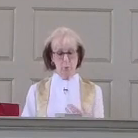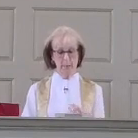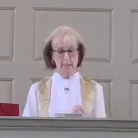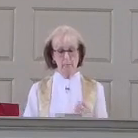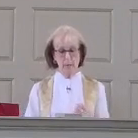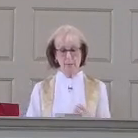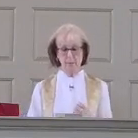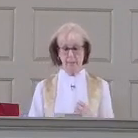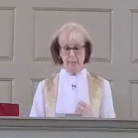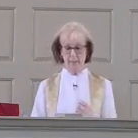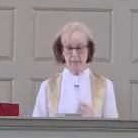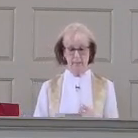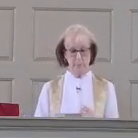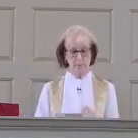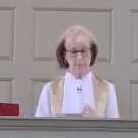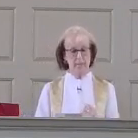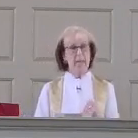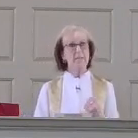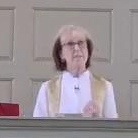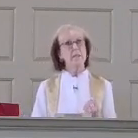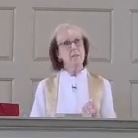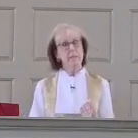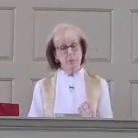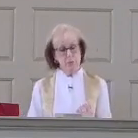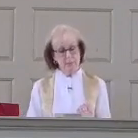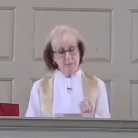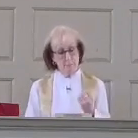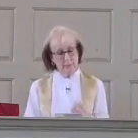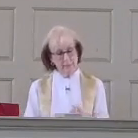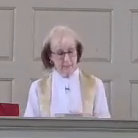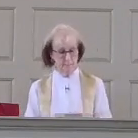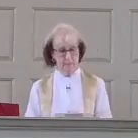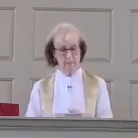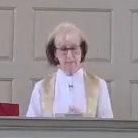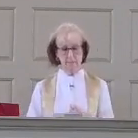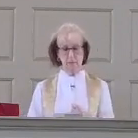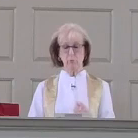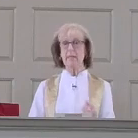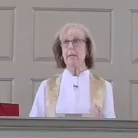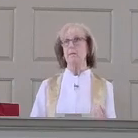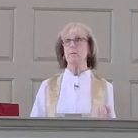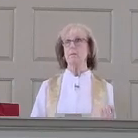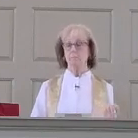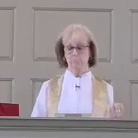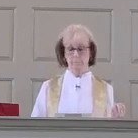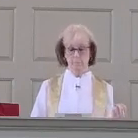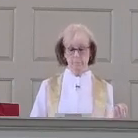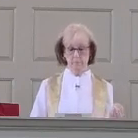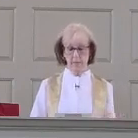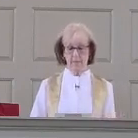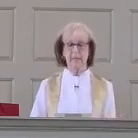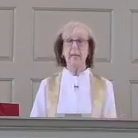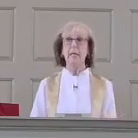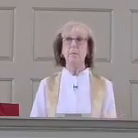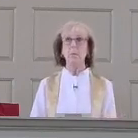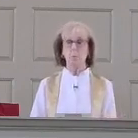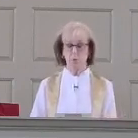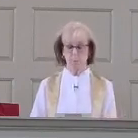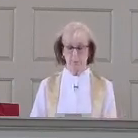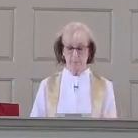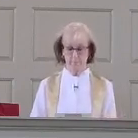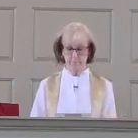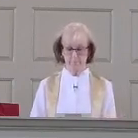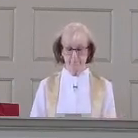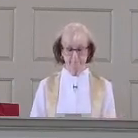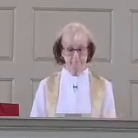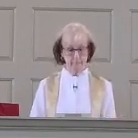great joy and ran to tell his disciples. And suddenly Jesus met them and said, "Greetings." And they came and